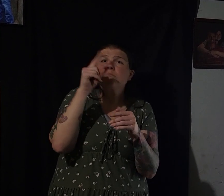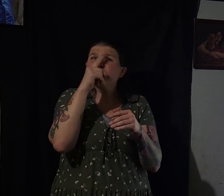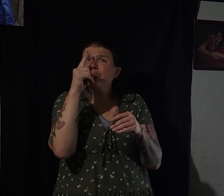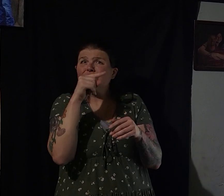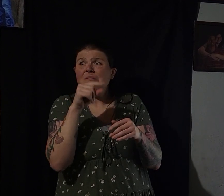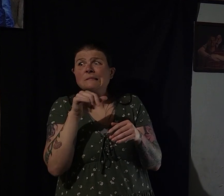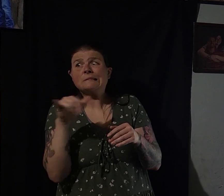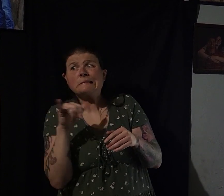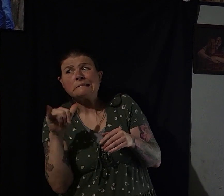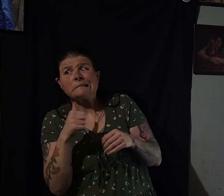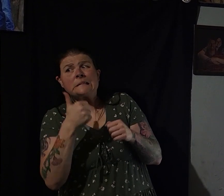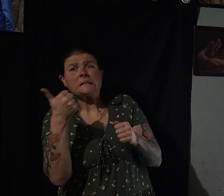other chameleons.